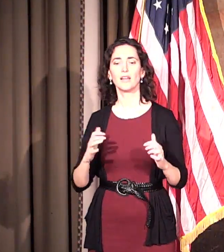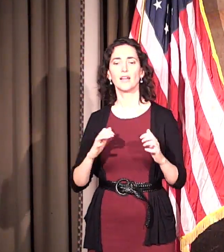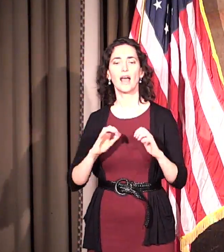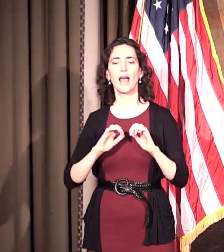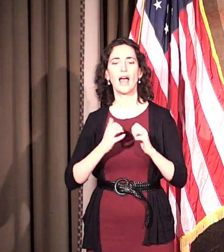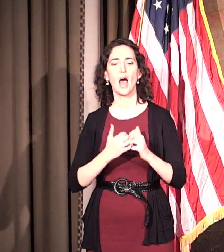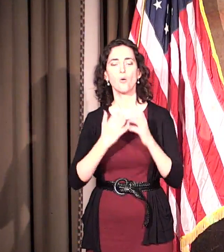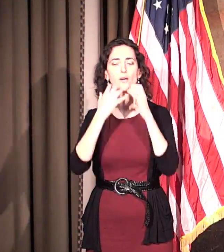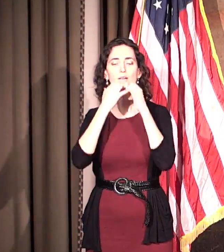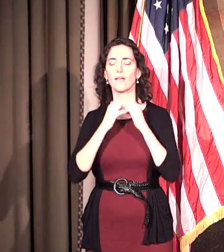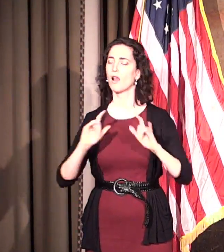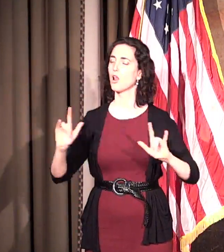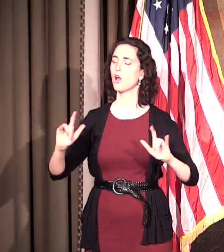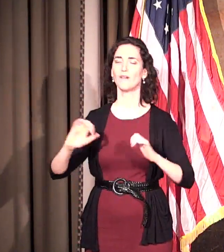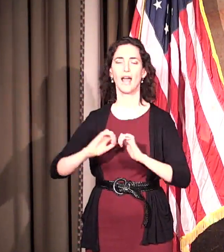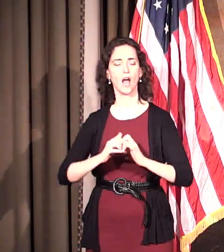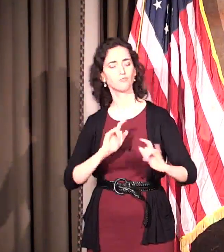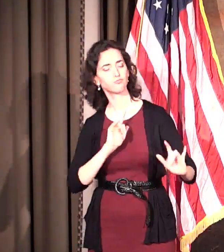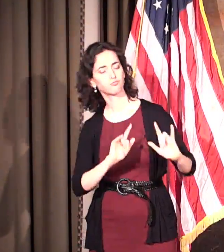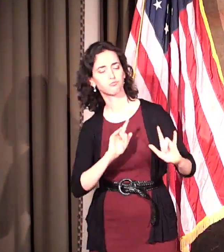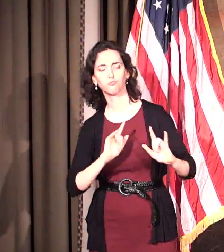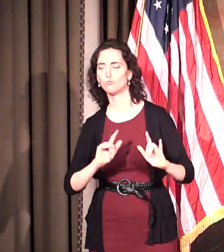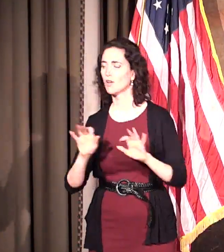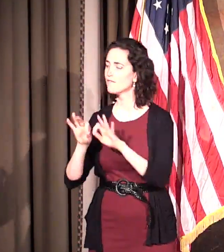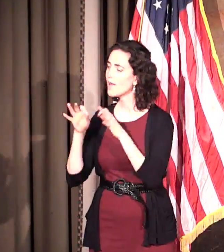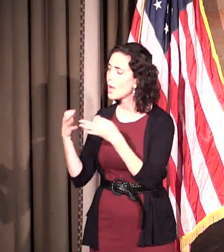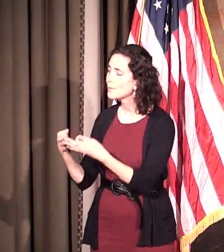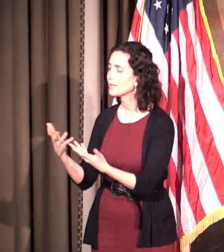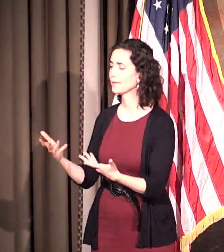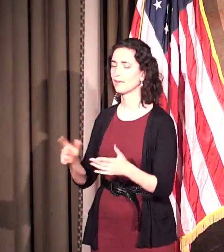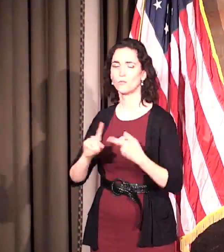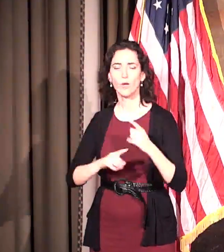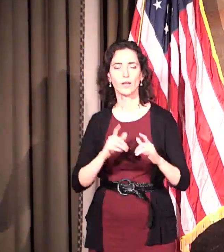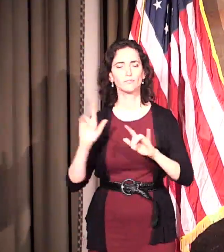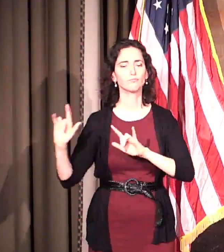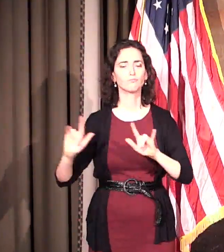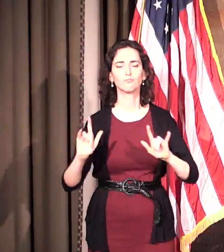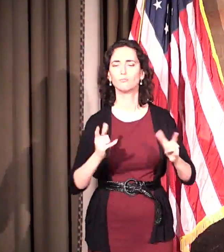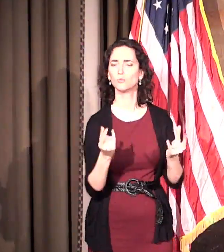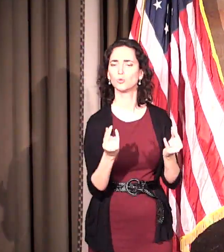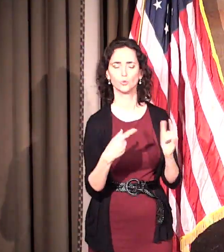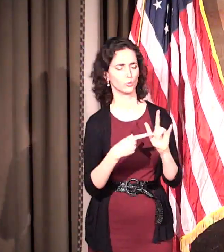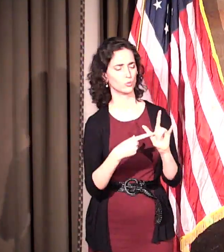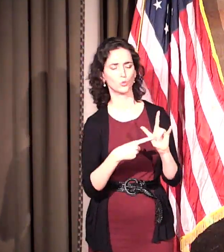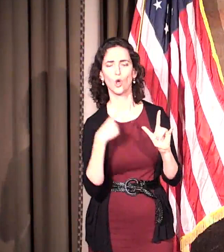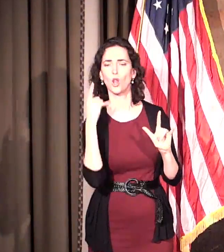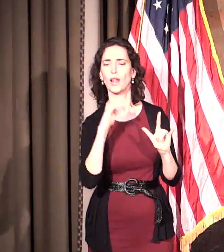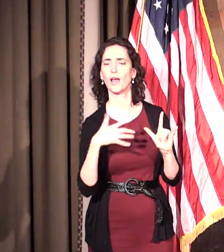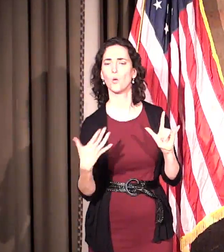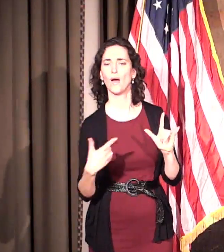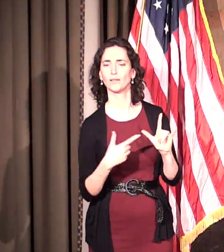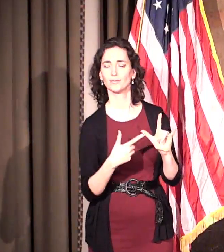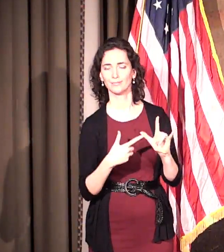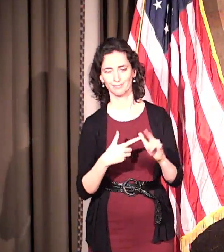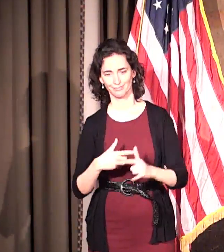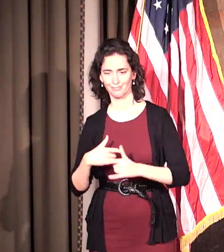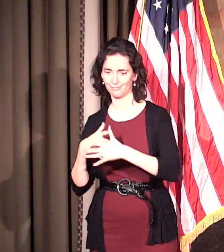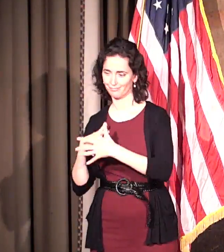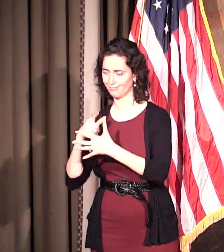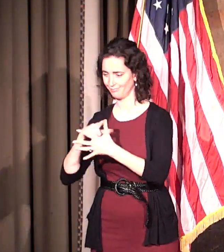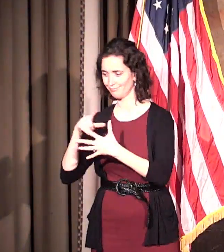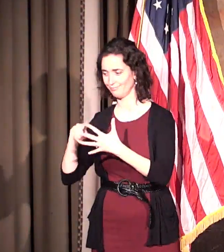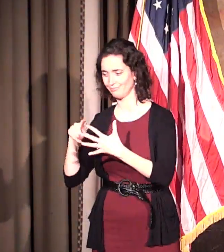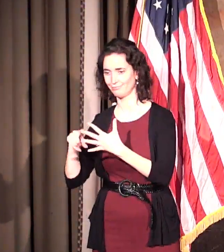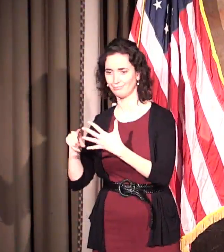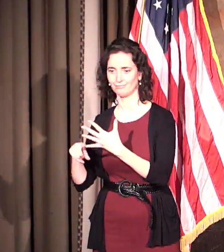care for each other and how much we love our family members and so forth by doing those things that are